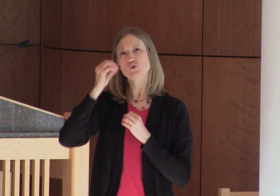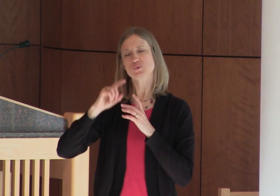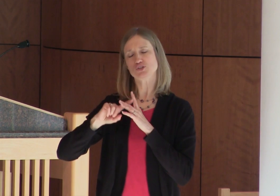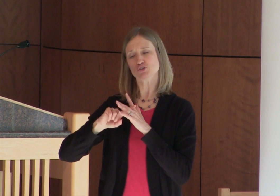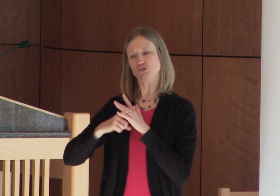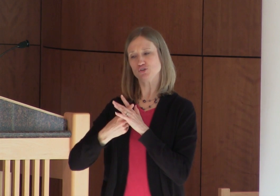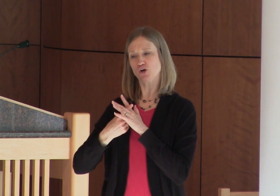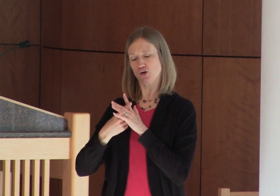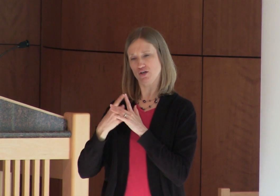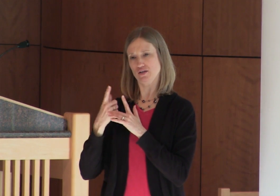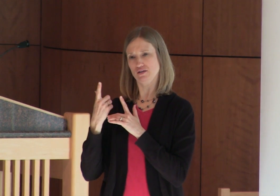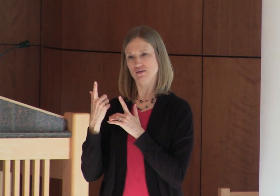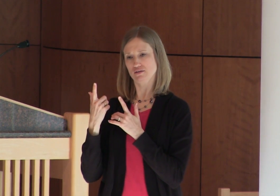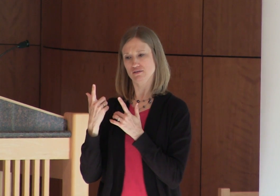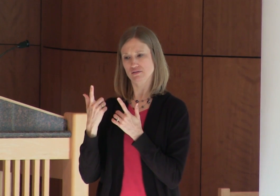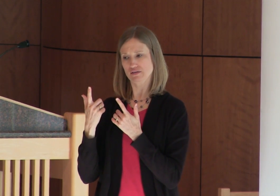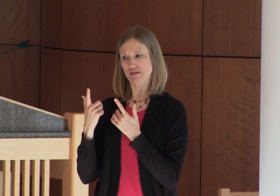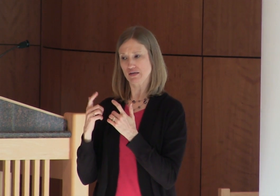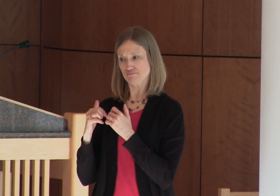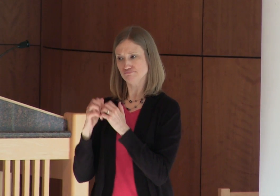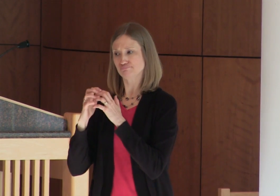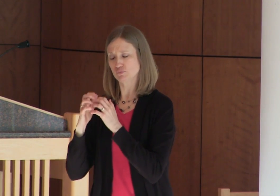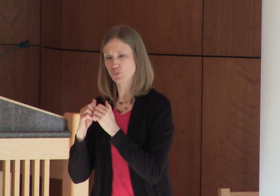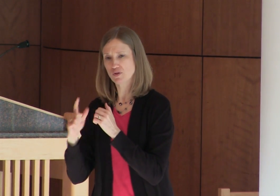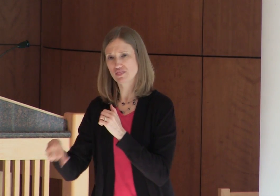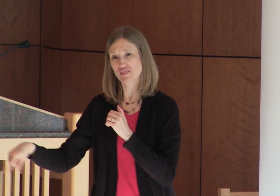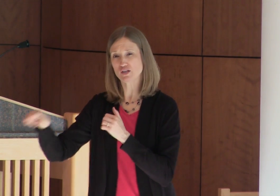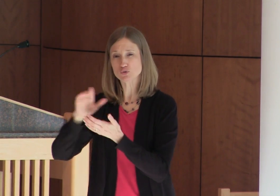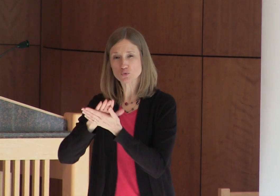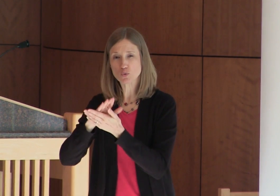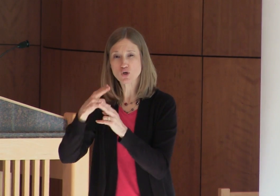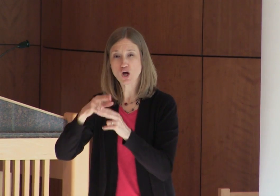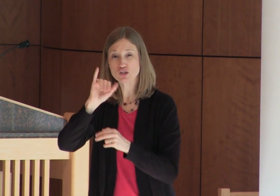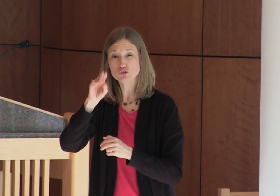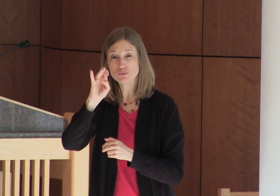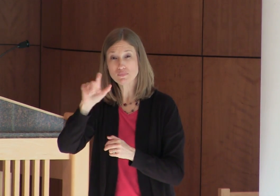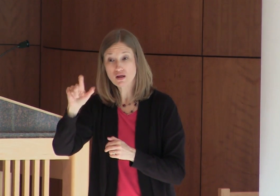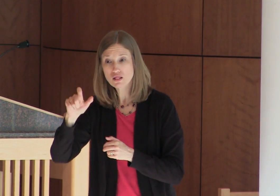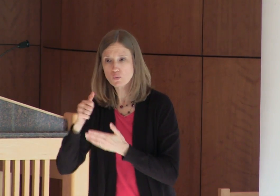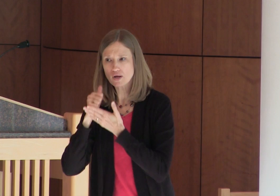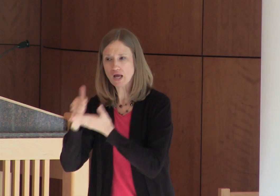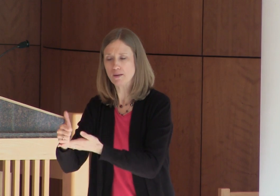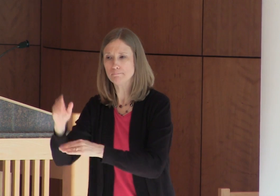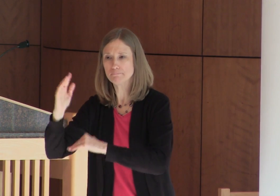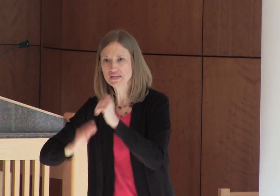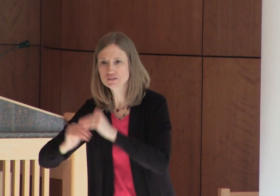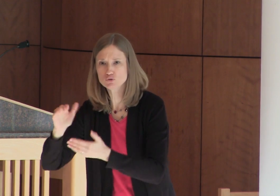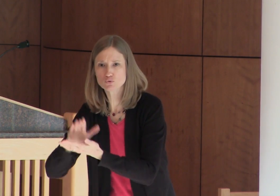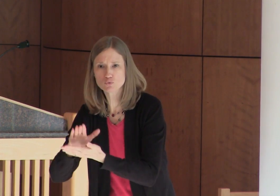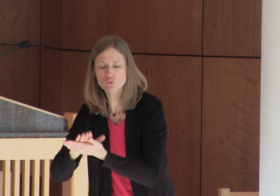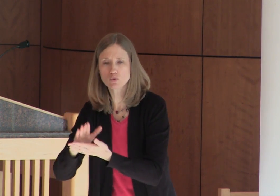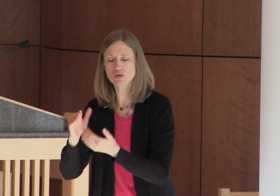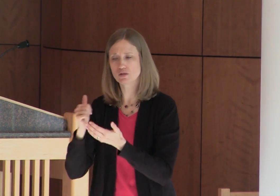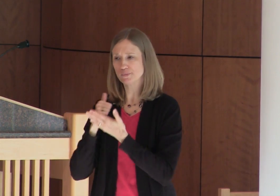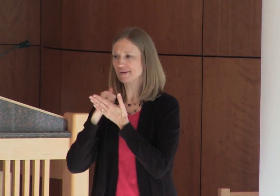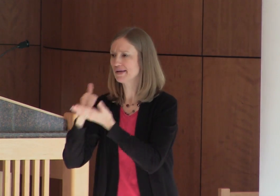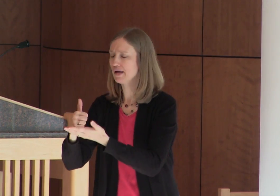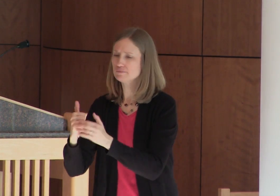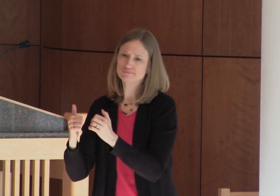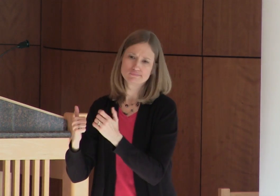rural village called Jamel. And we helped them build a school. We helped them furnish a school. We helped fund a rice mill that would provide